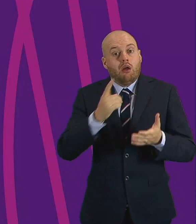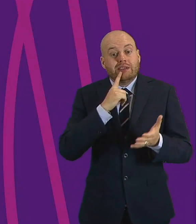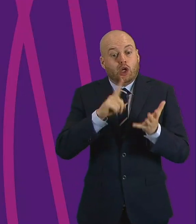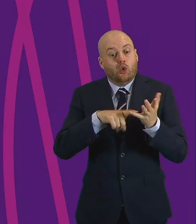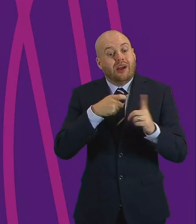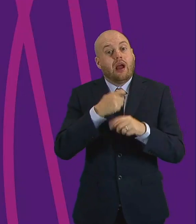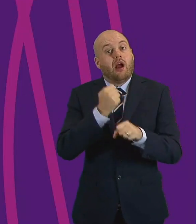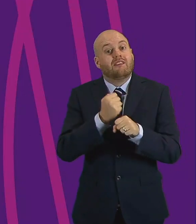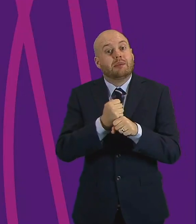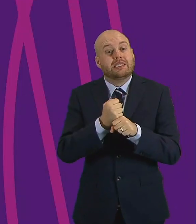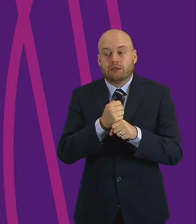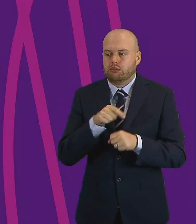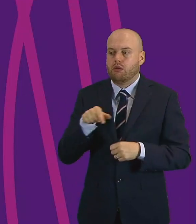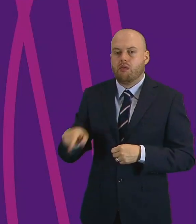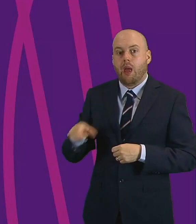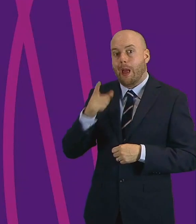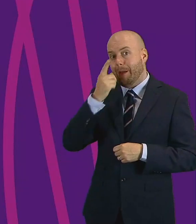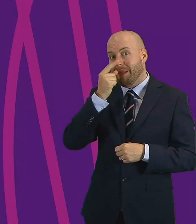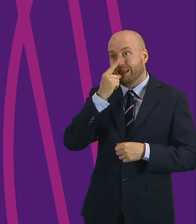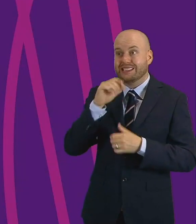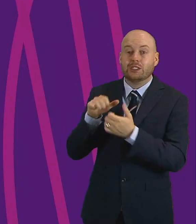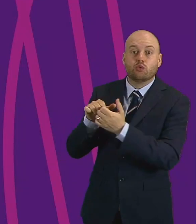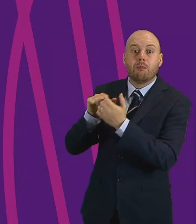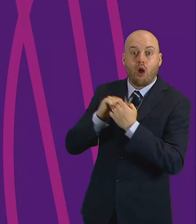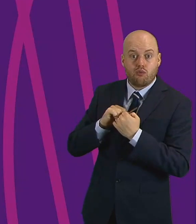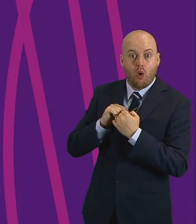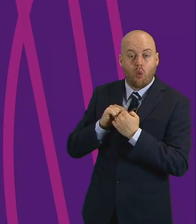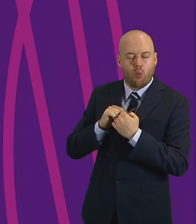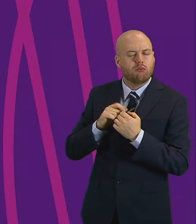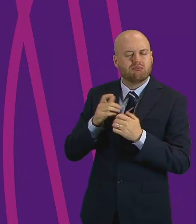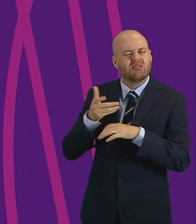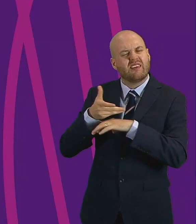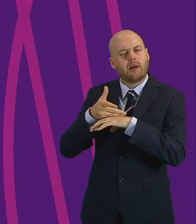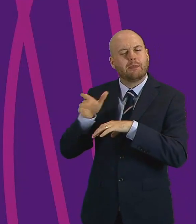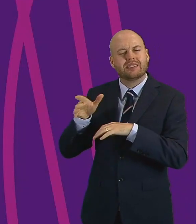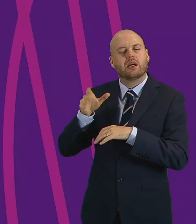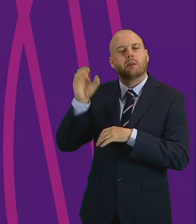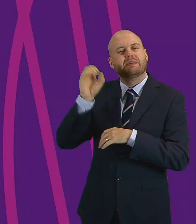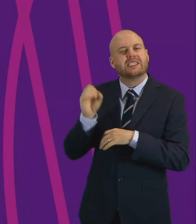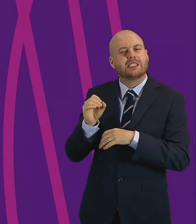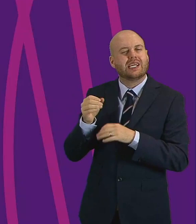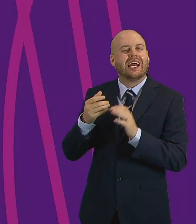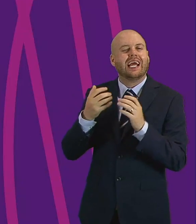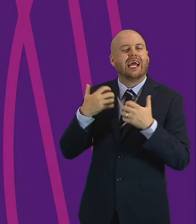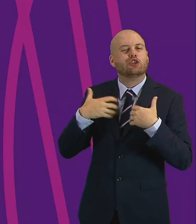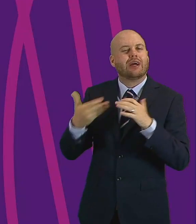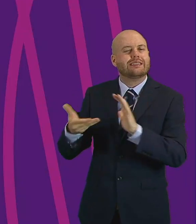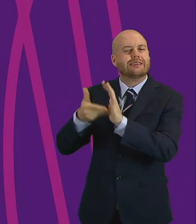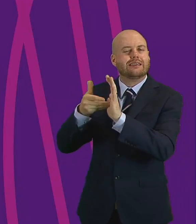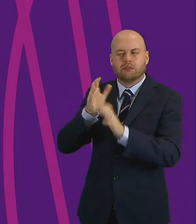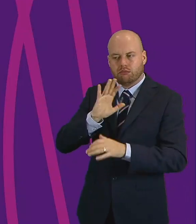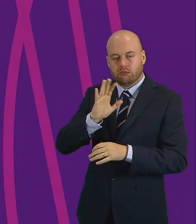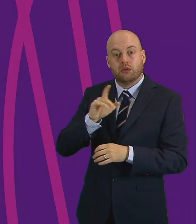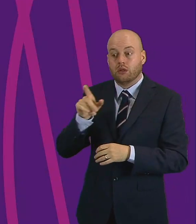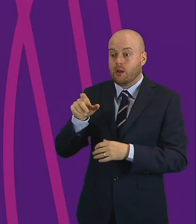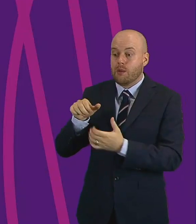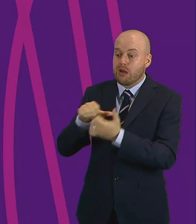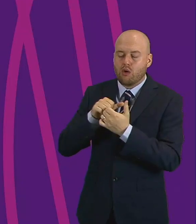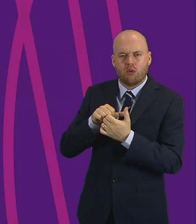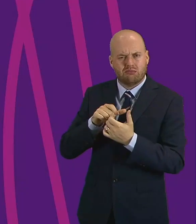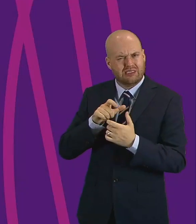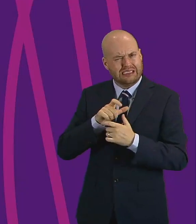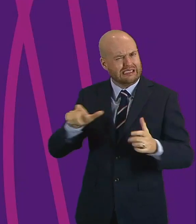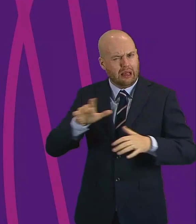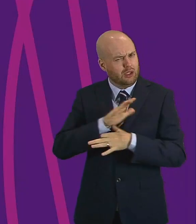to borrow, even at negative interest rates, was a formidable weapon in the fiscal armoury. And that is not something that would be